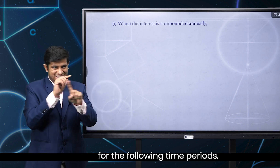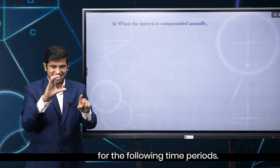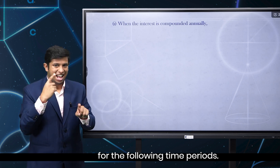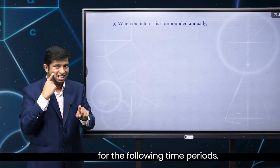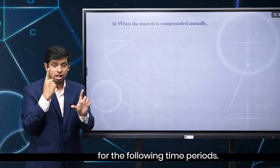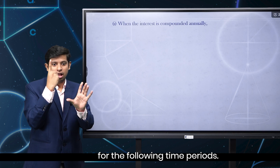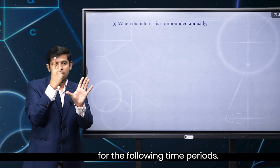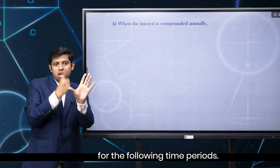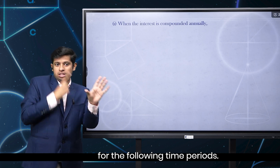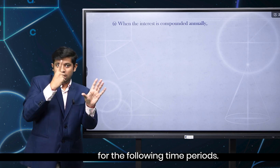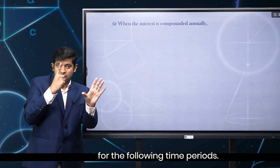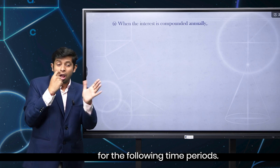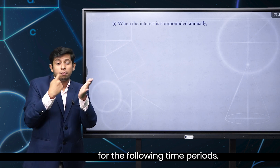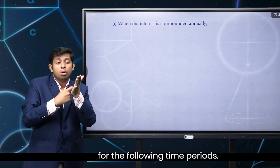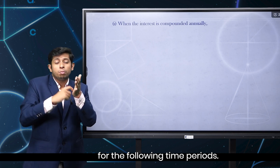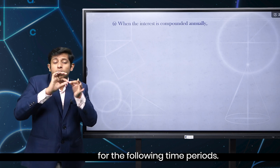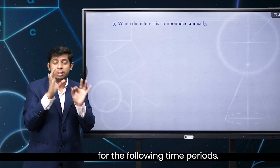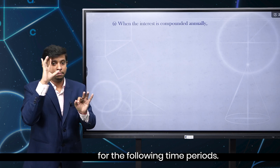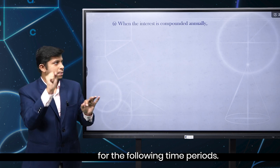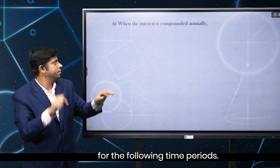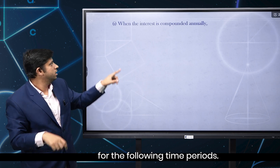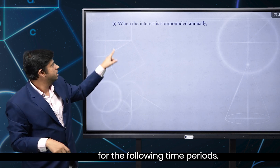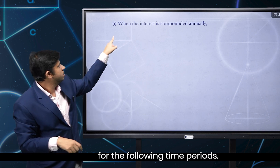First, when the interest is compounded annually, we have